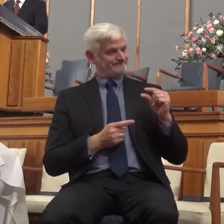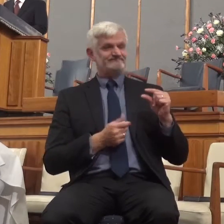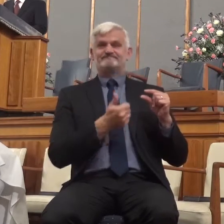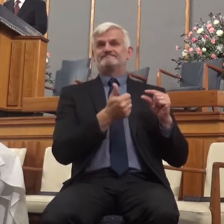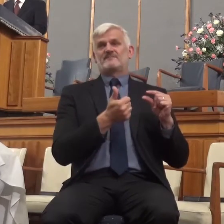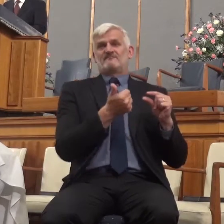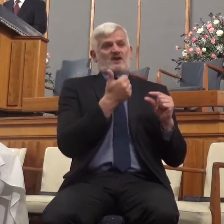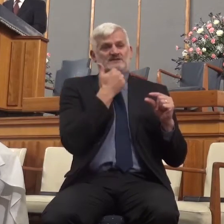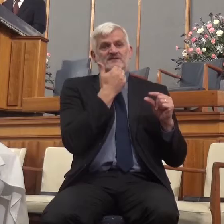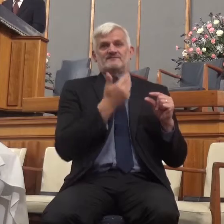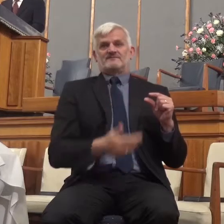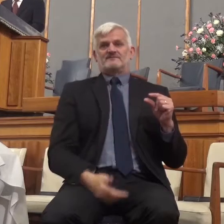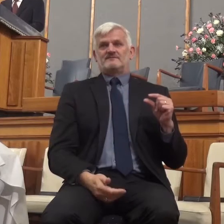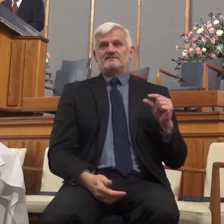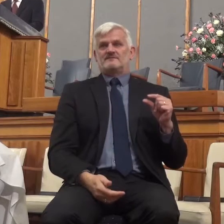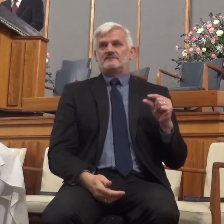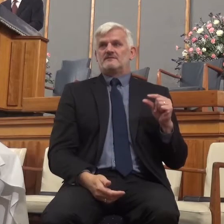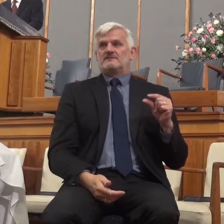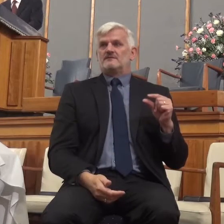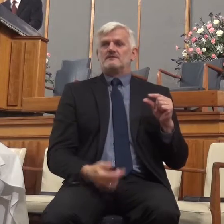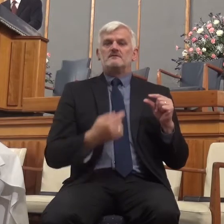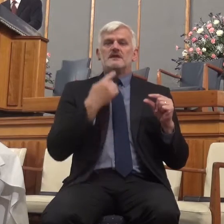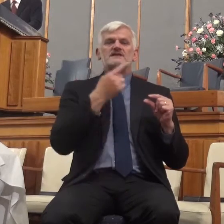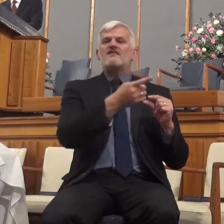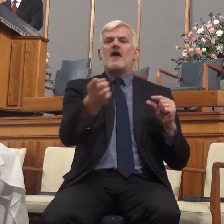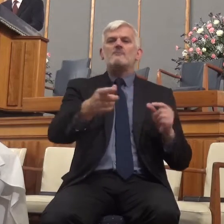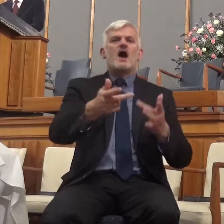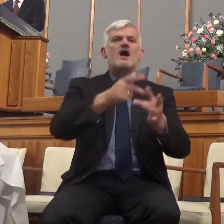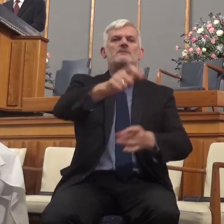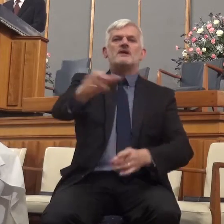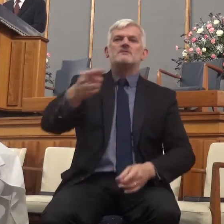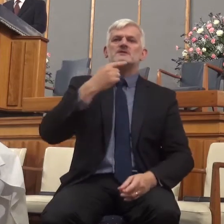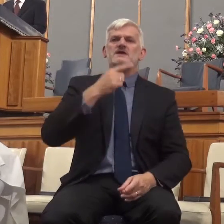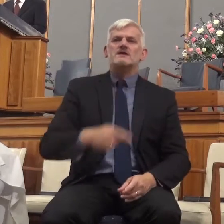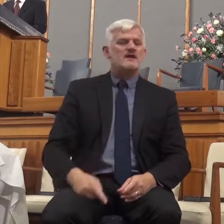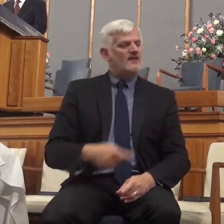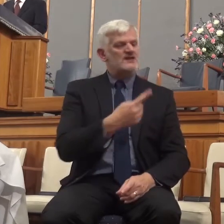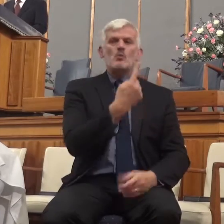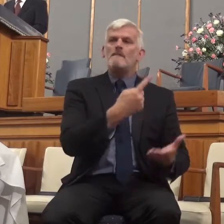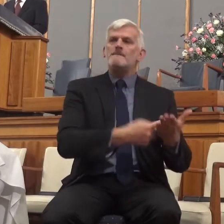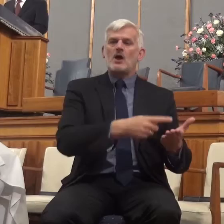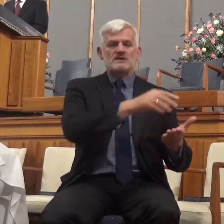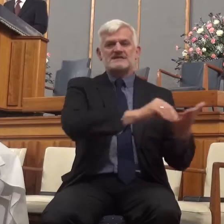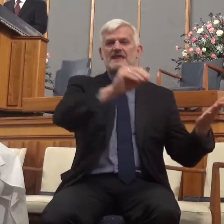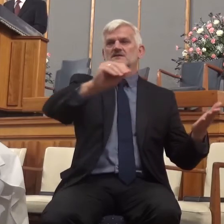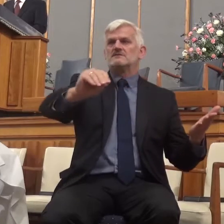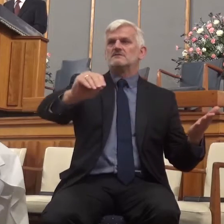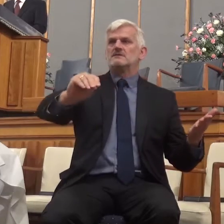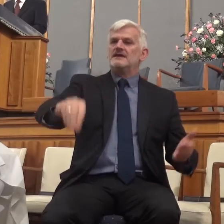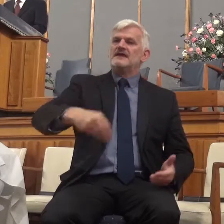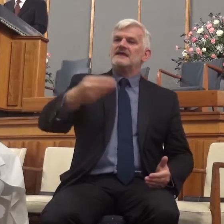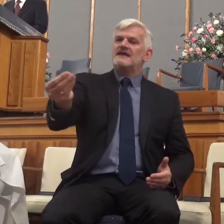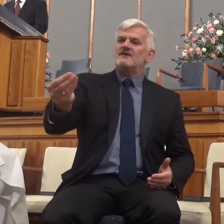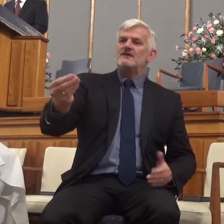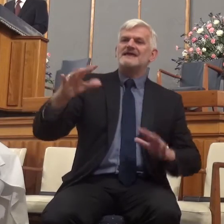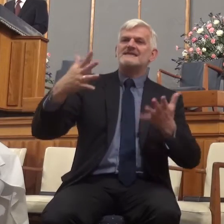usury? And he said unto them that stood by, Take from him the pound, and give